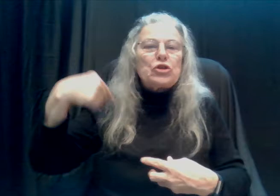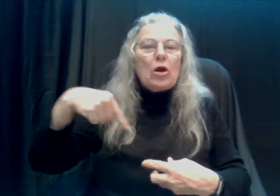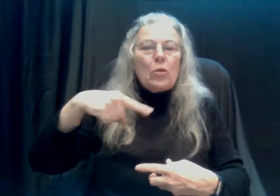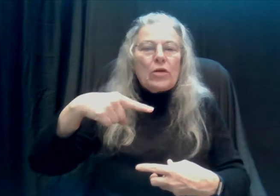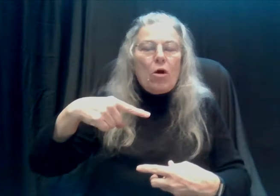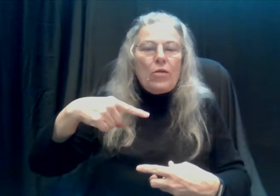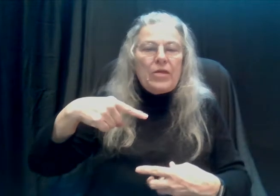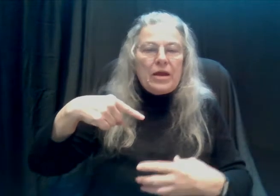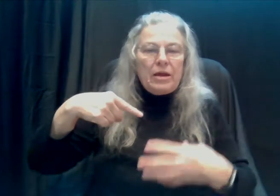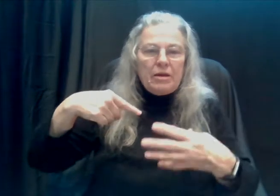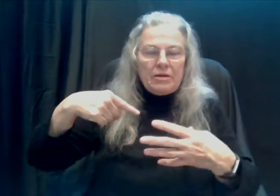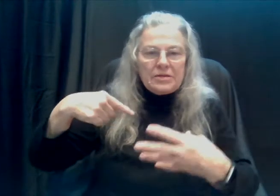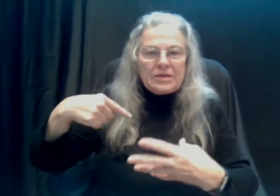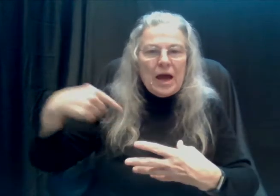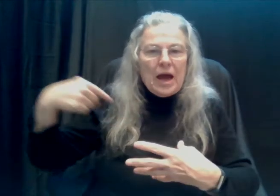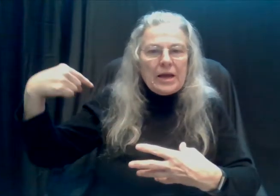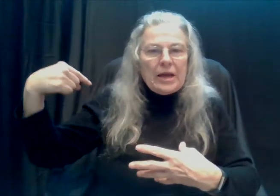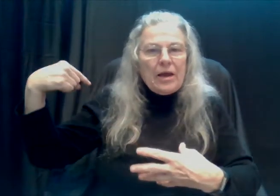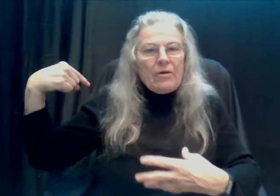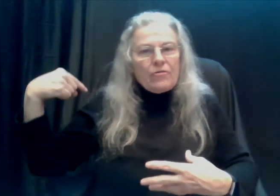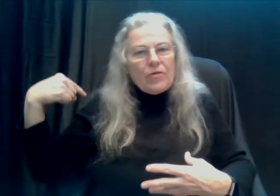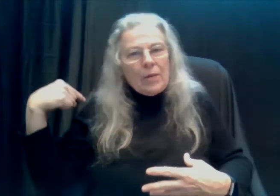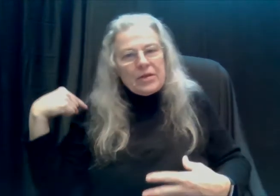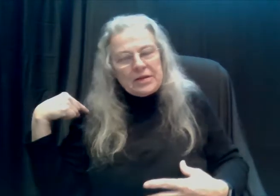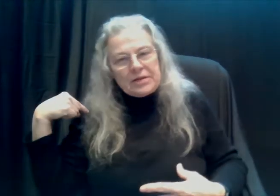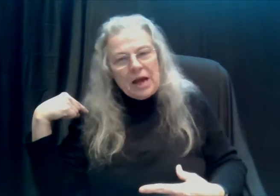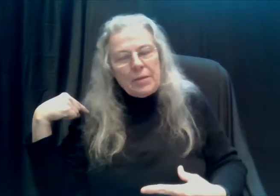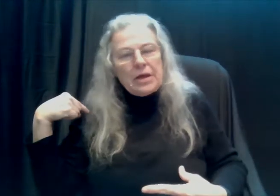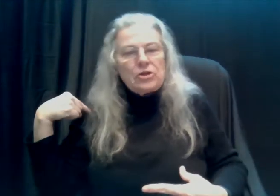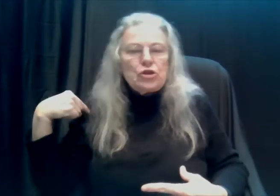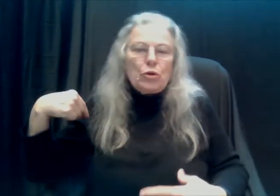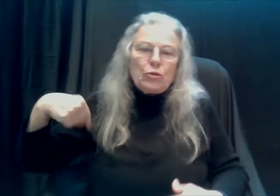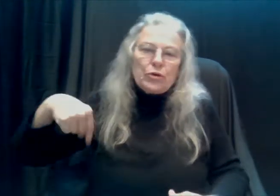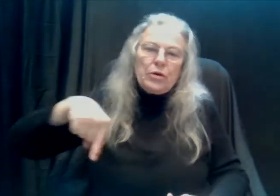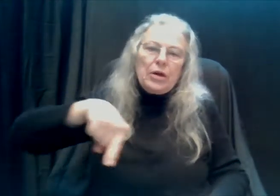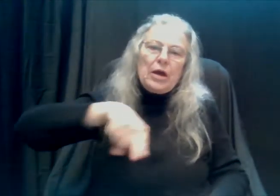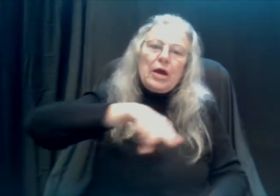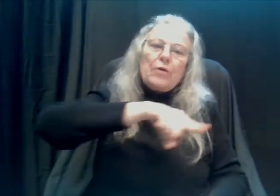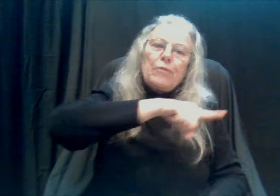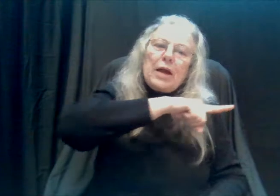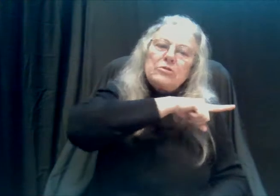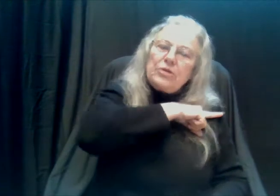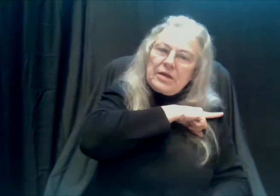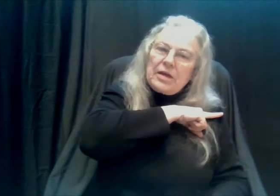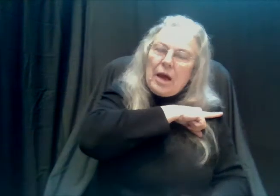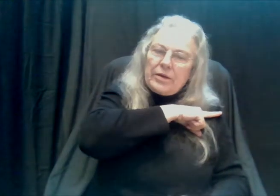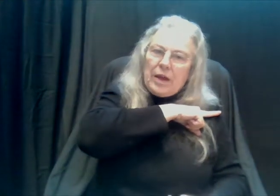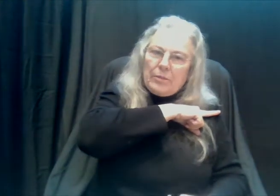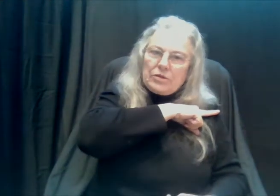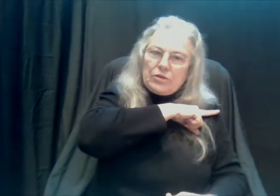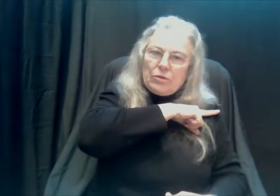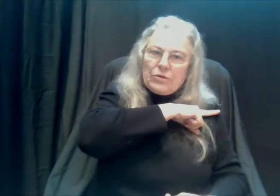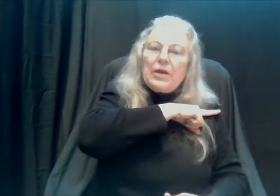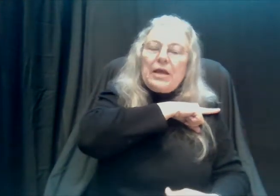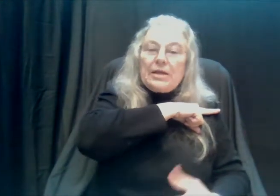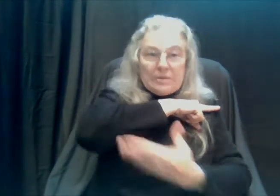with on the sign from the dominant shoulder around to the non-dominant shoulder. It's